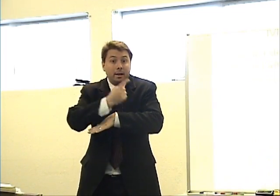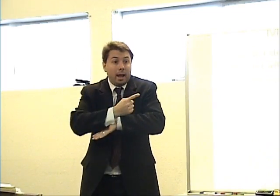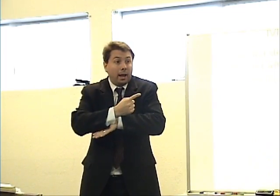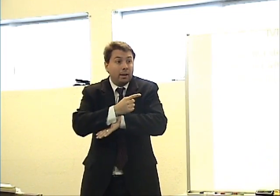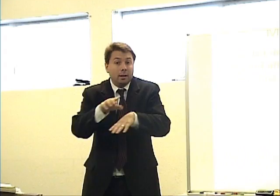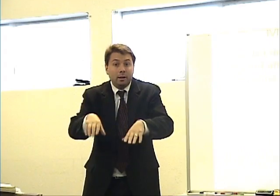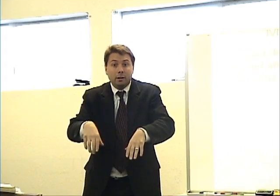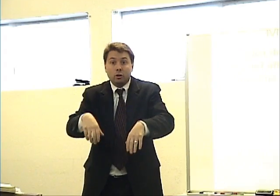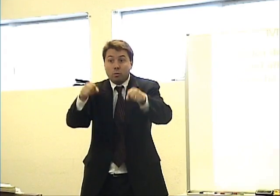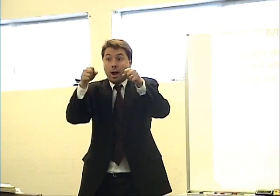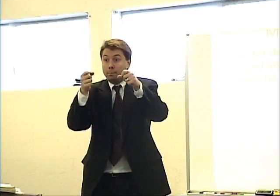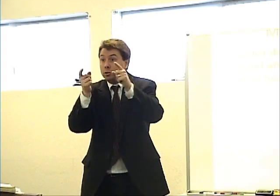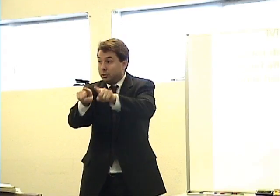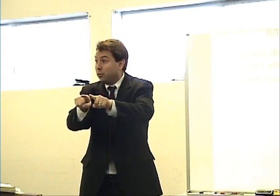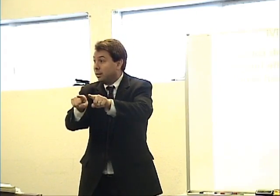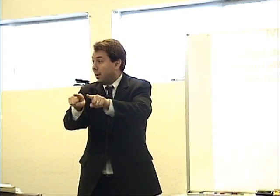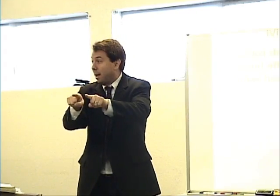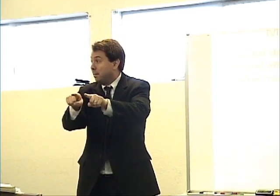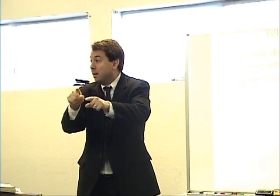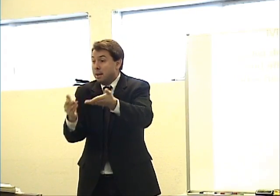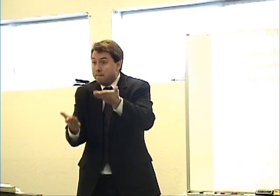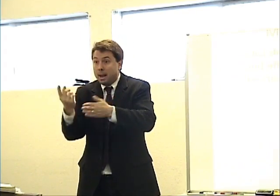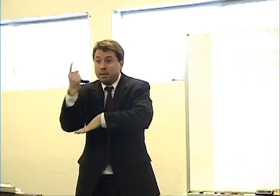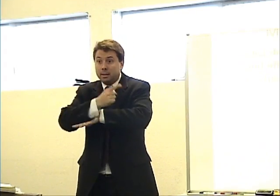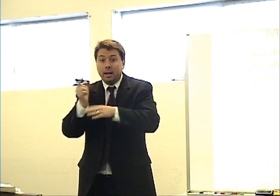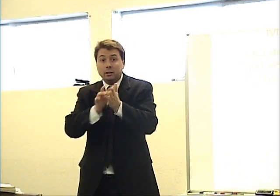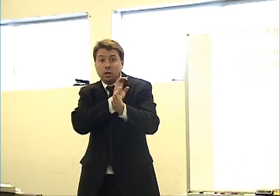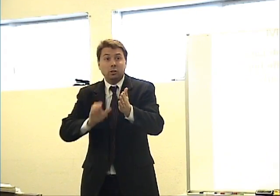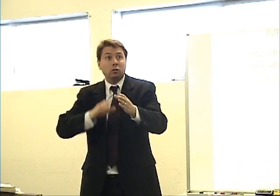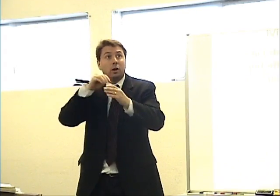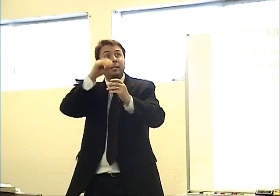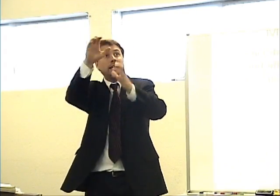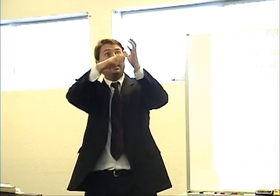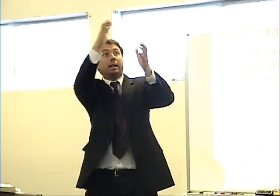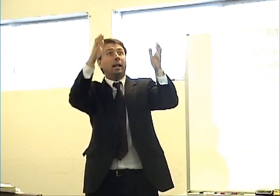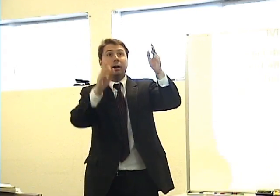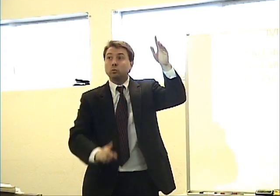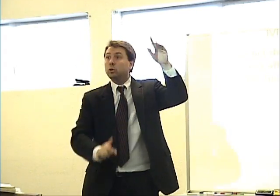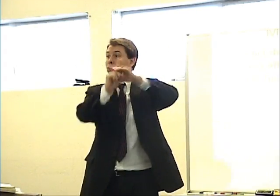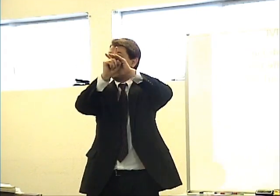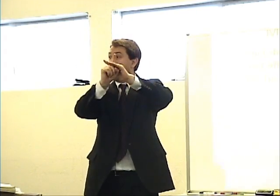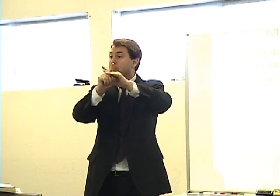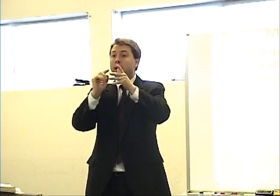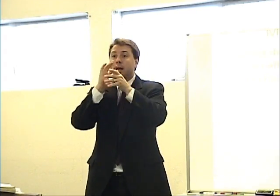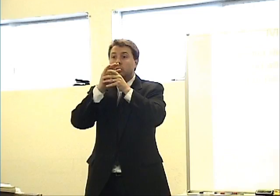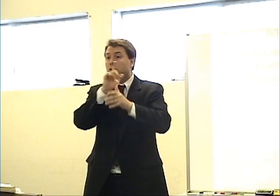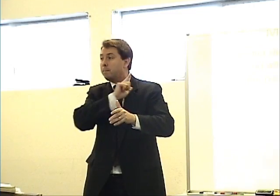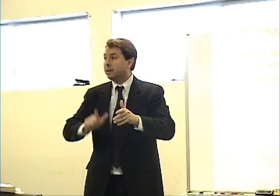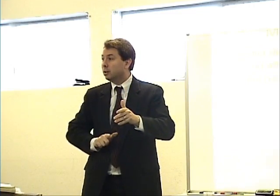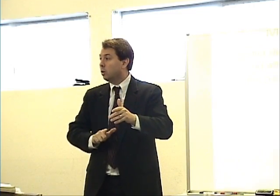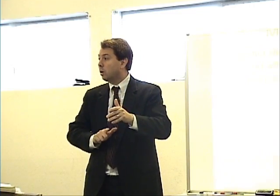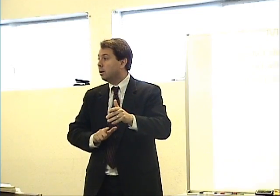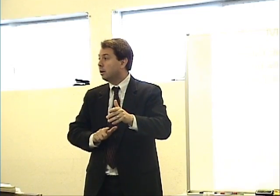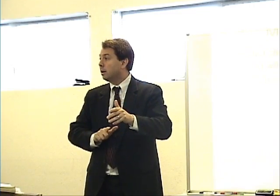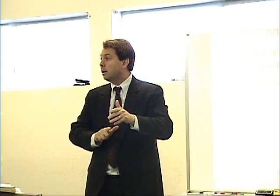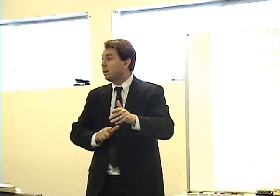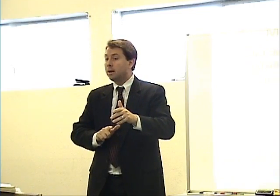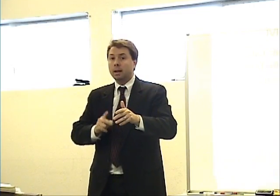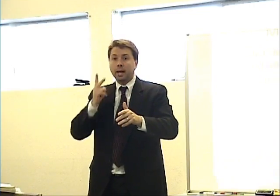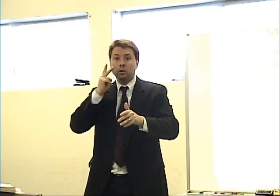today, the rapture is going to happen. Maybe today, Jesus Christ in the clouds will show up, and the trumpet of the Lord, and you'll